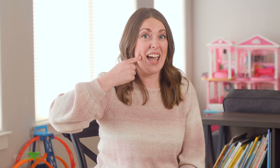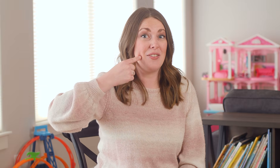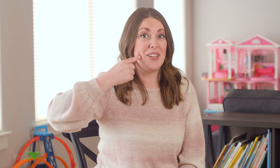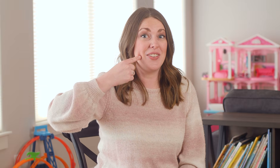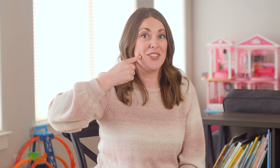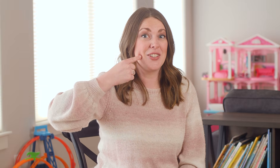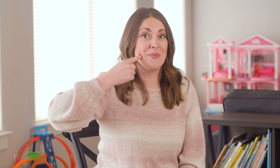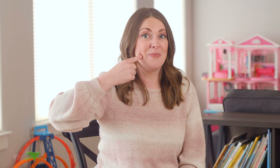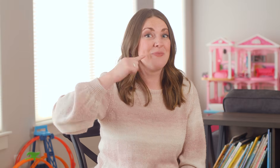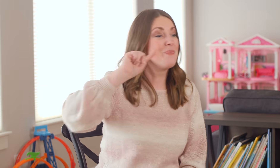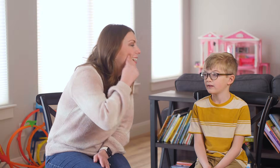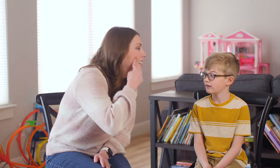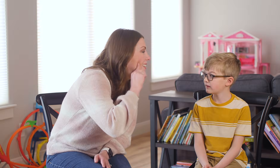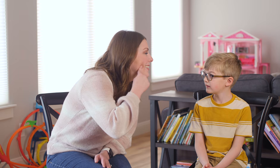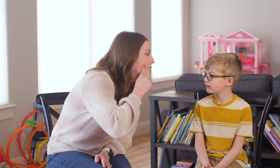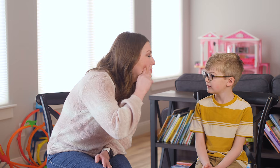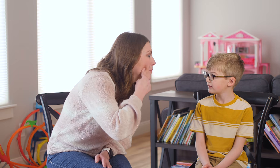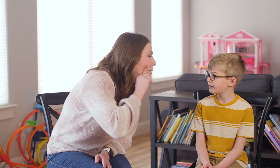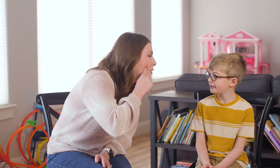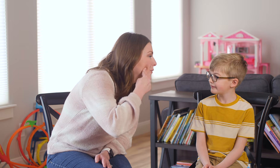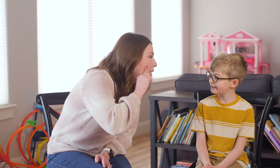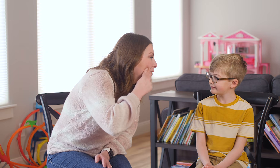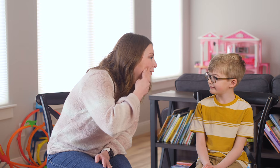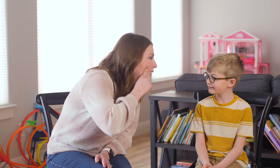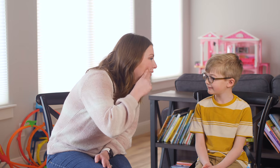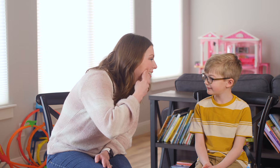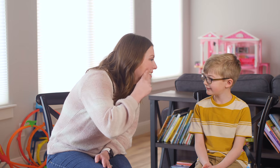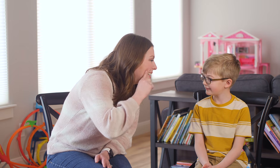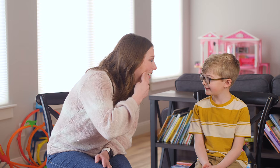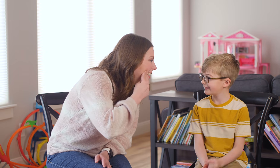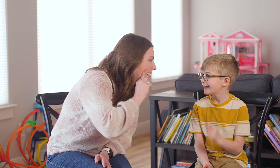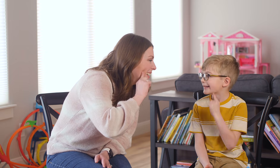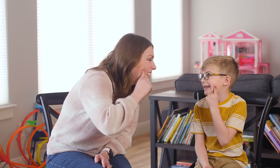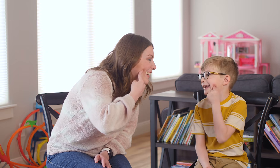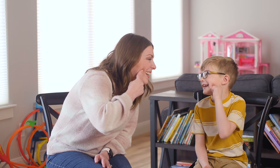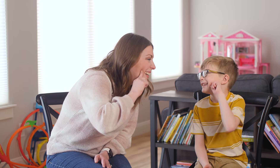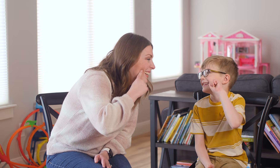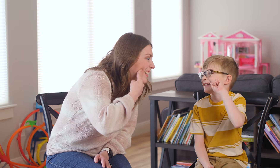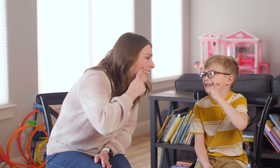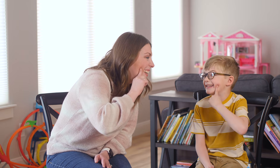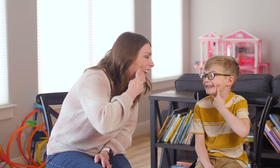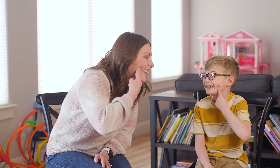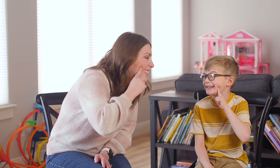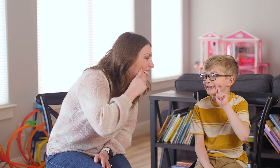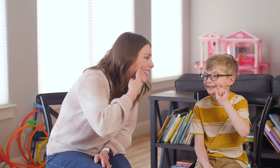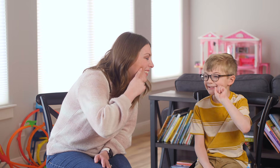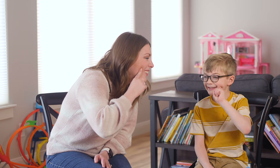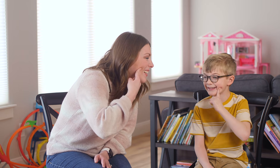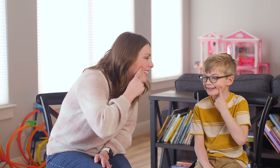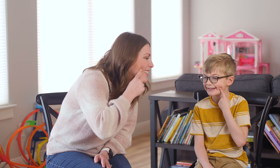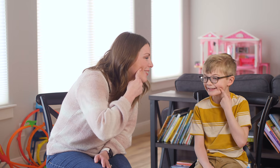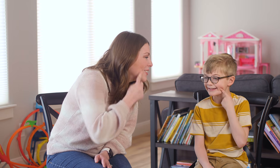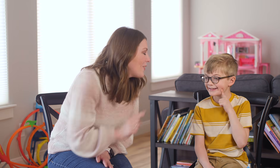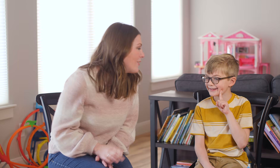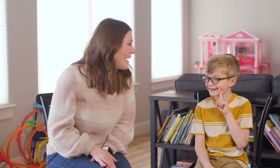cavity filled. This is probably your favorite one. What is it? Candy. Candy. Oh my goodness, what's your favorite